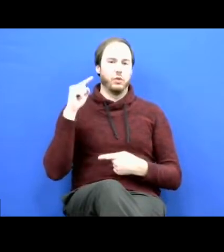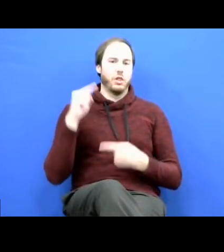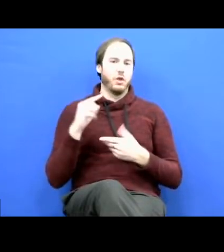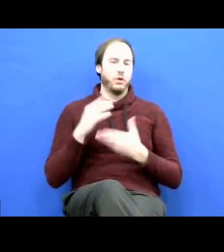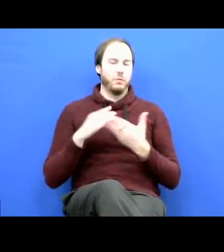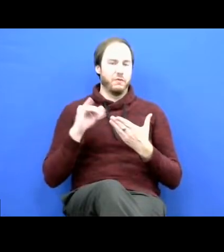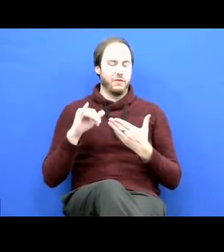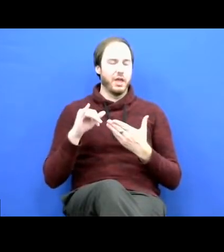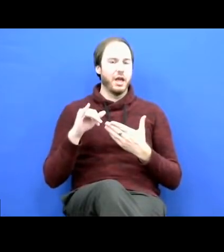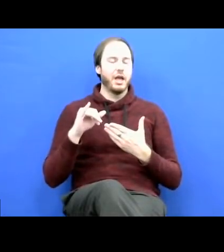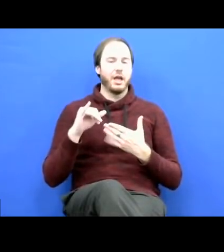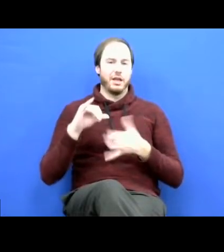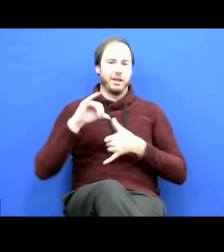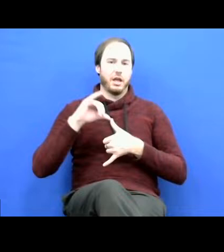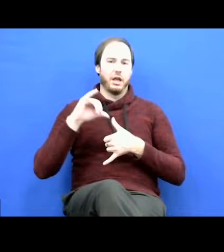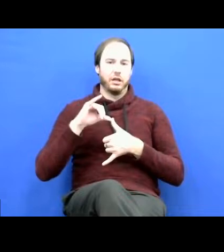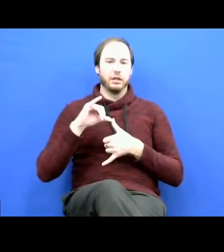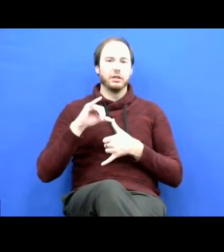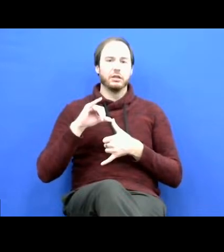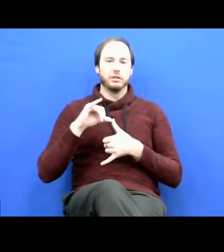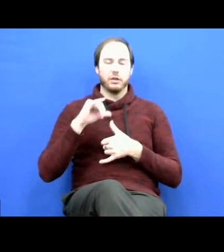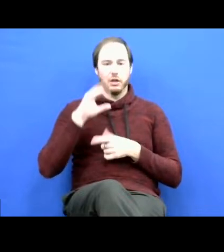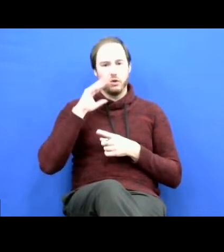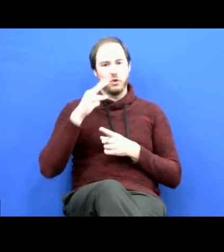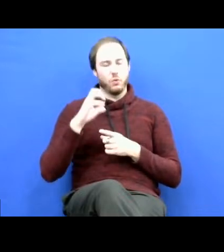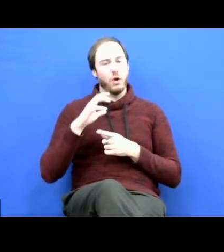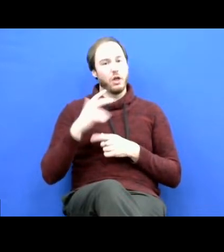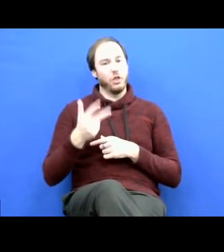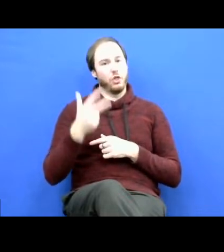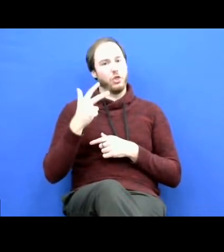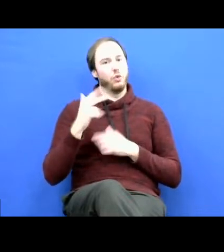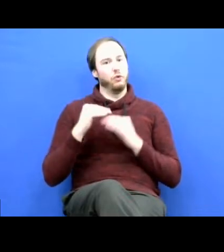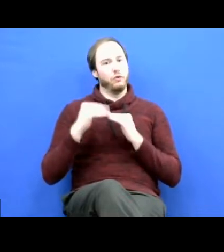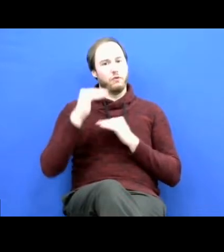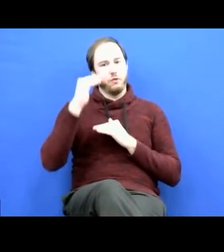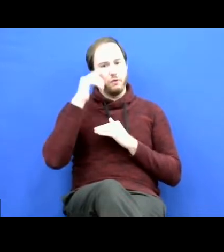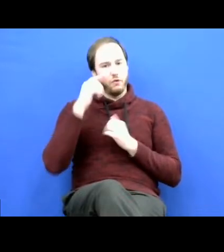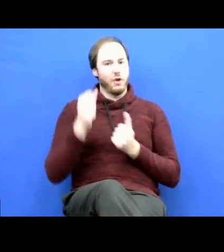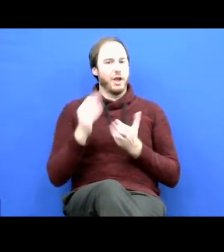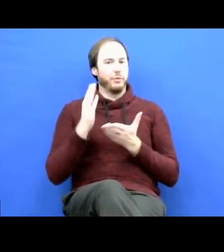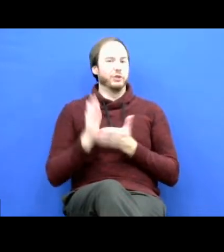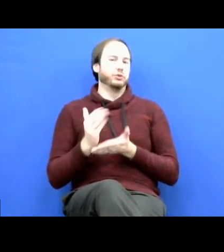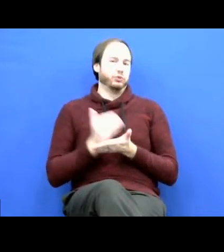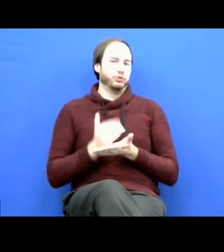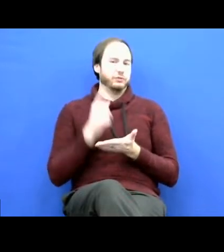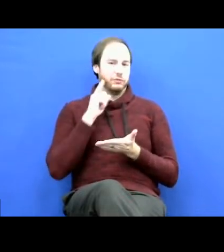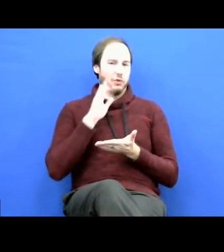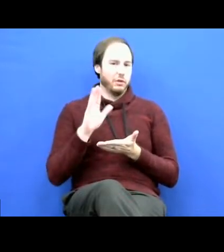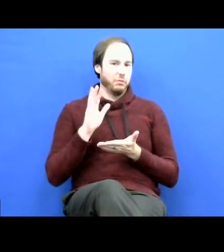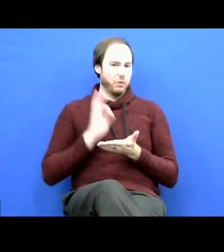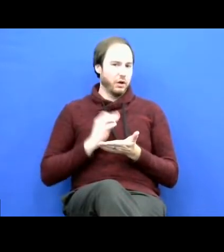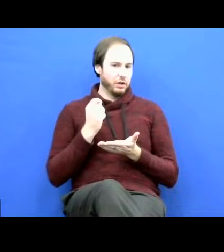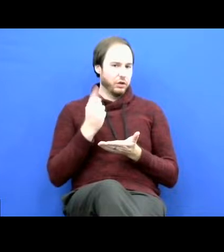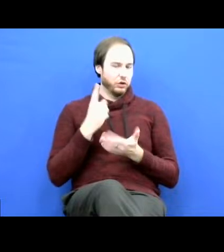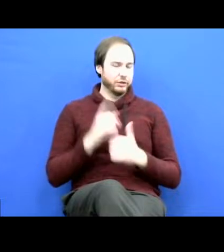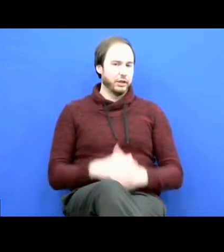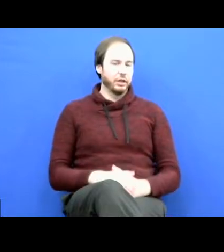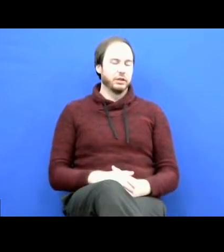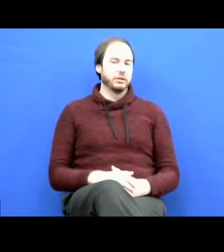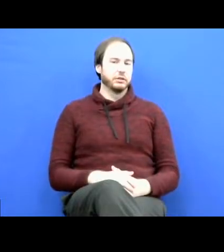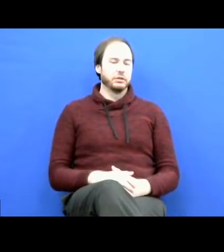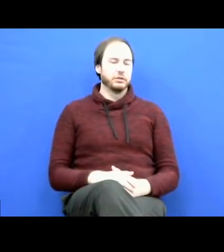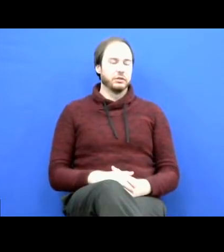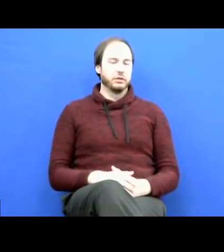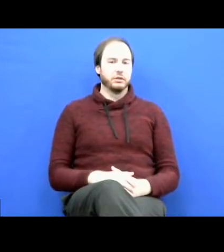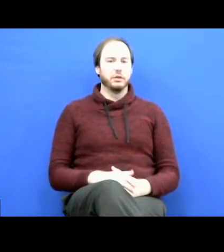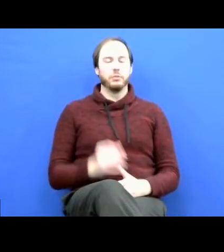and maintain your 3 stories, because I'm sure that you want the number of apartments. That would definitely help, I think, the characteristic